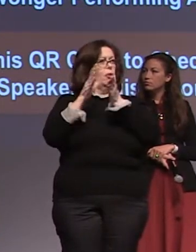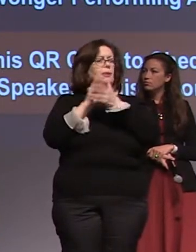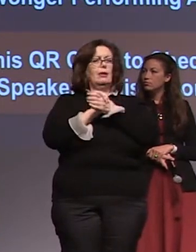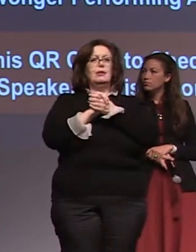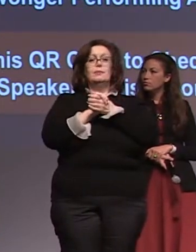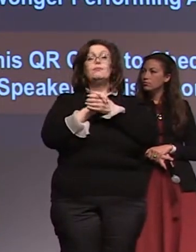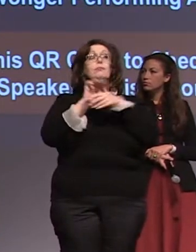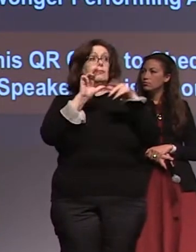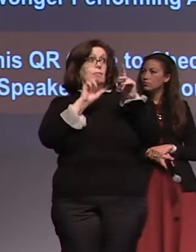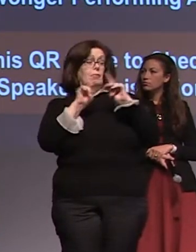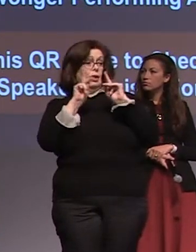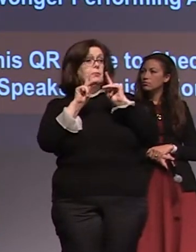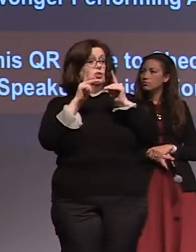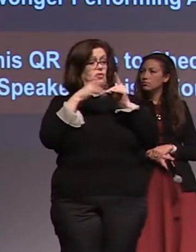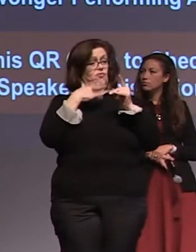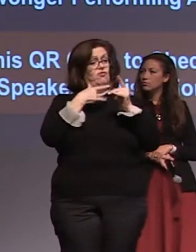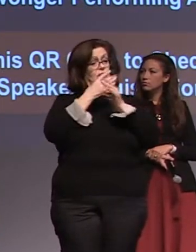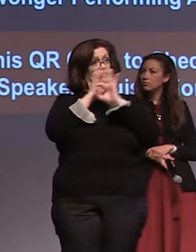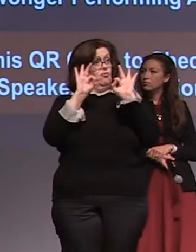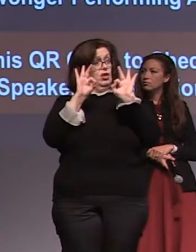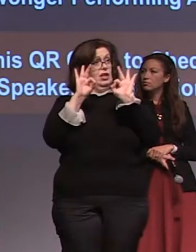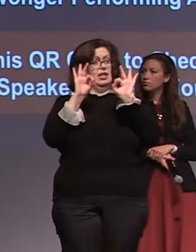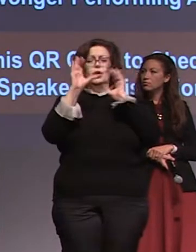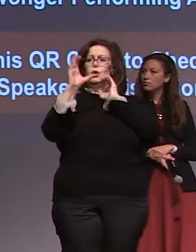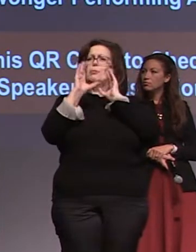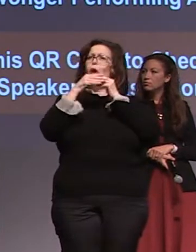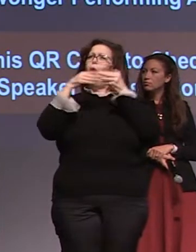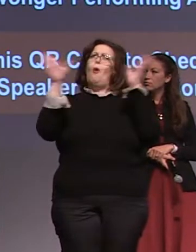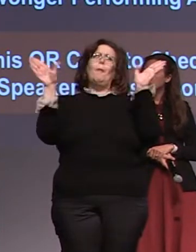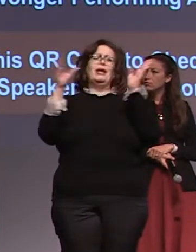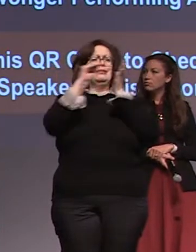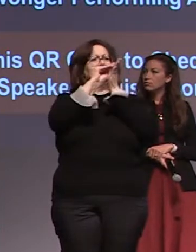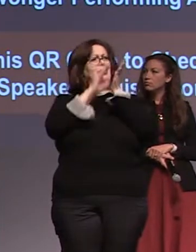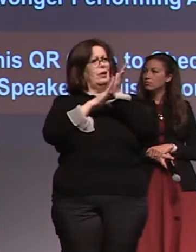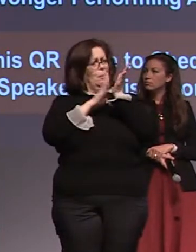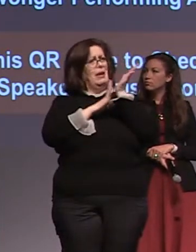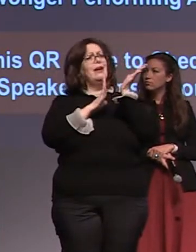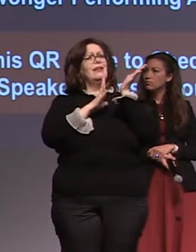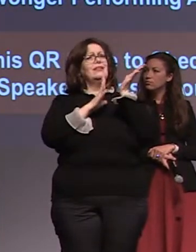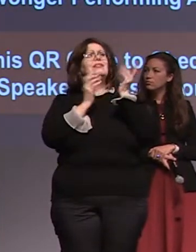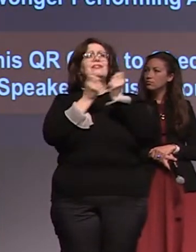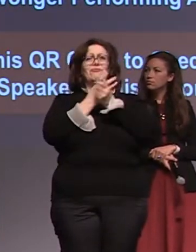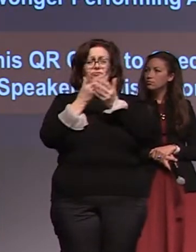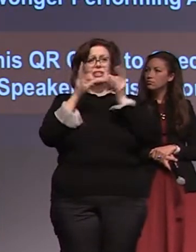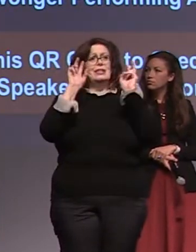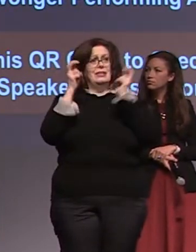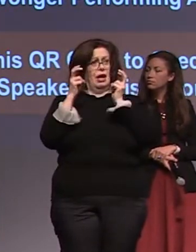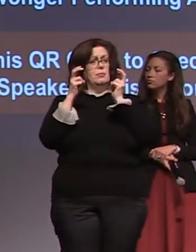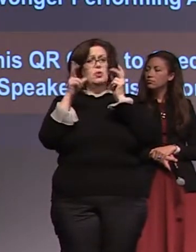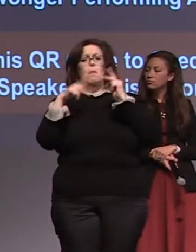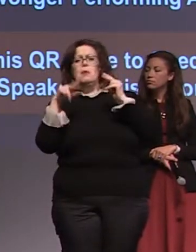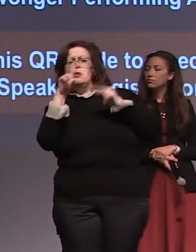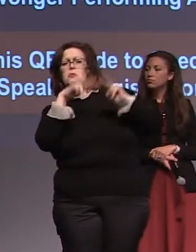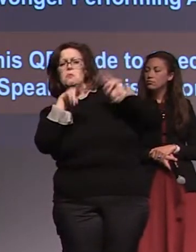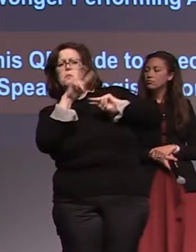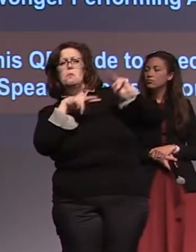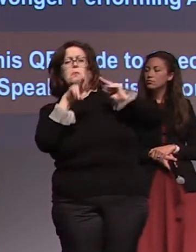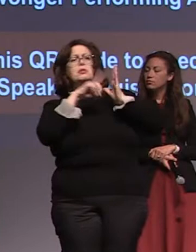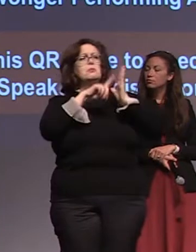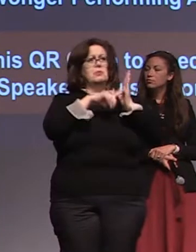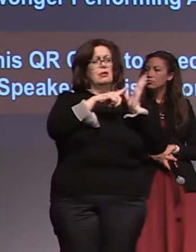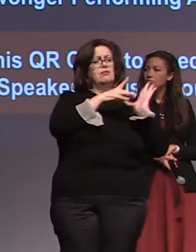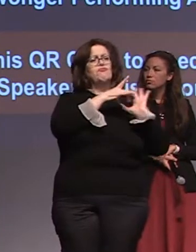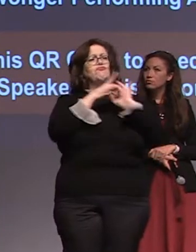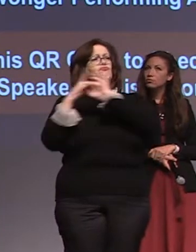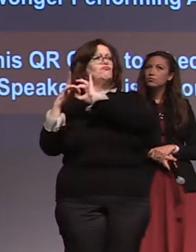of the public should feel free to communicate openly, documents and records may be subject to public inspection pursuant to the Tennessee